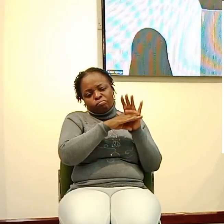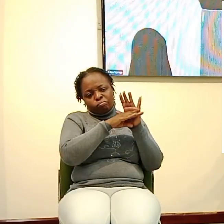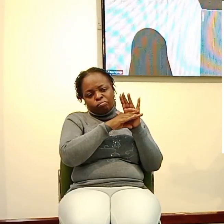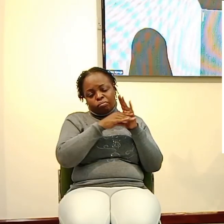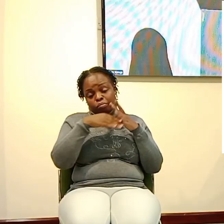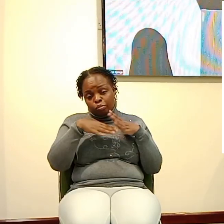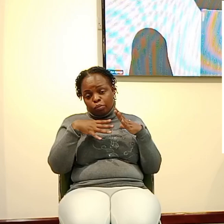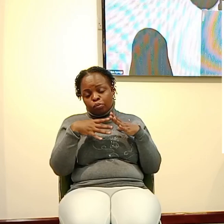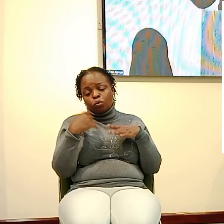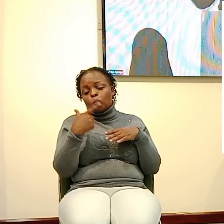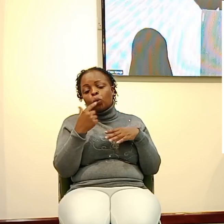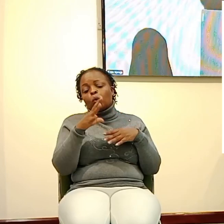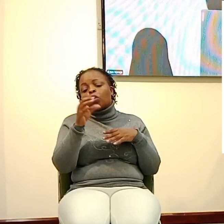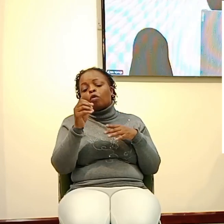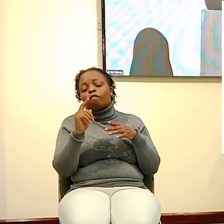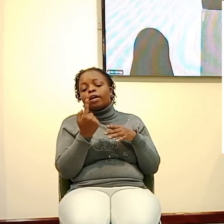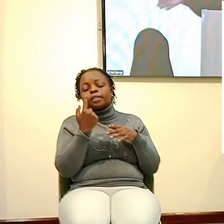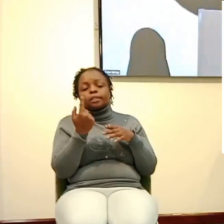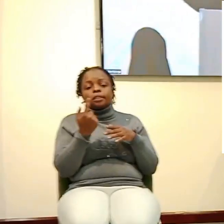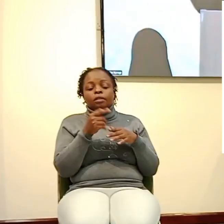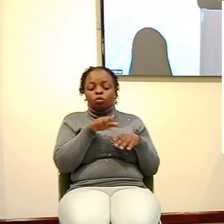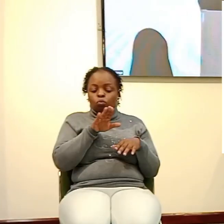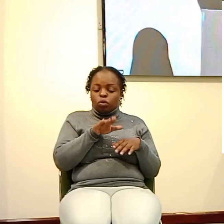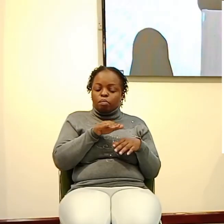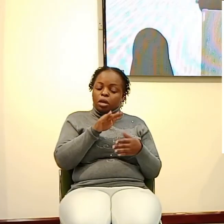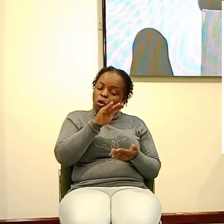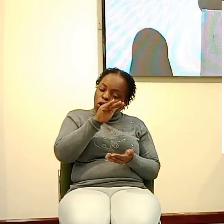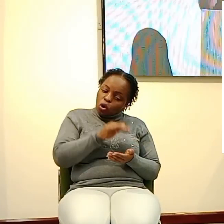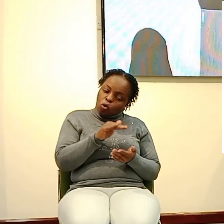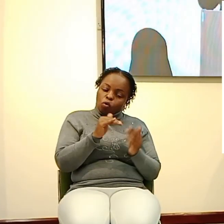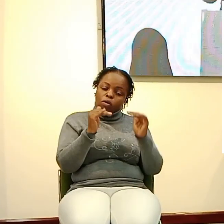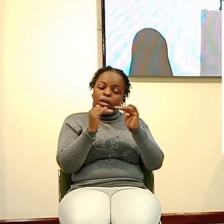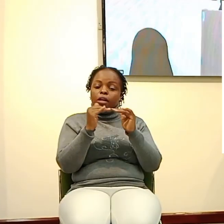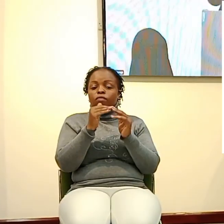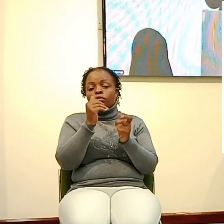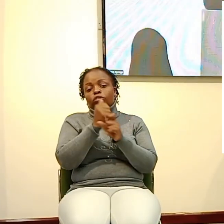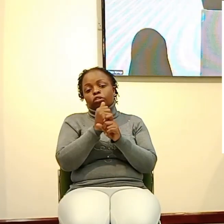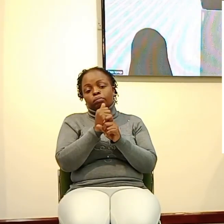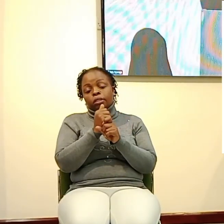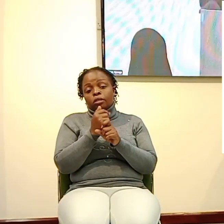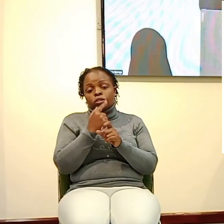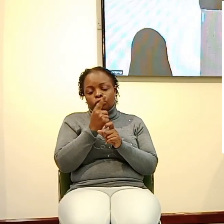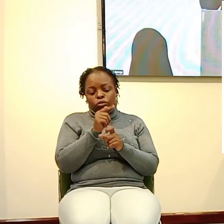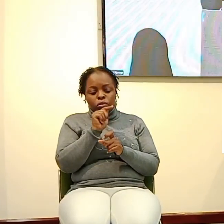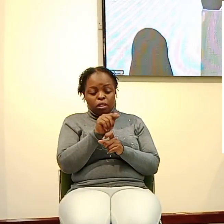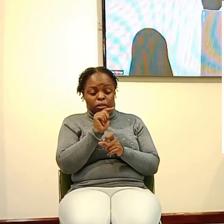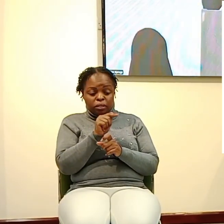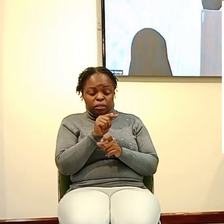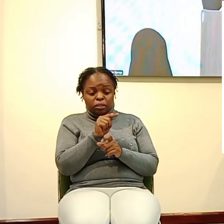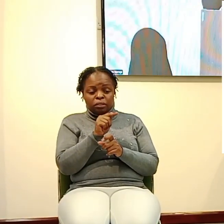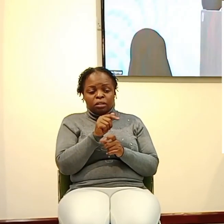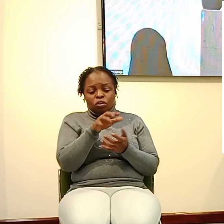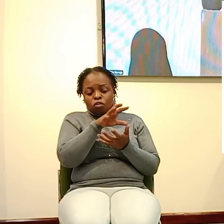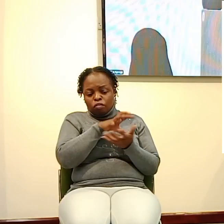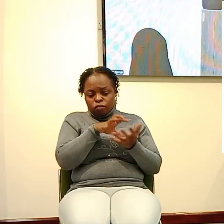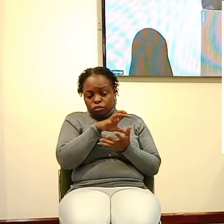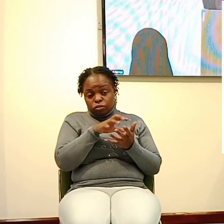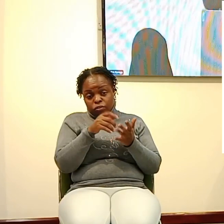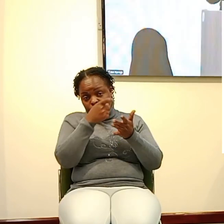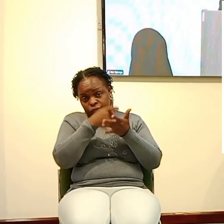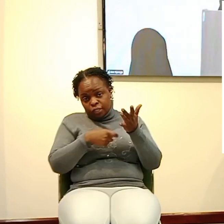goes first? The lower rungs, okay? The implications of taxation